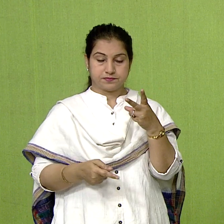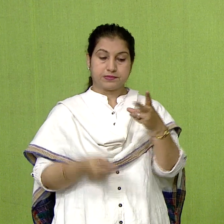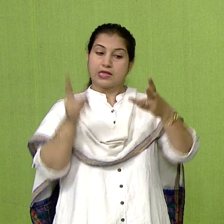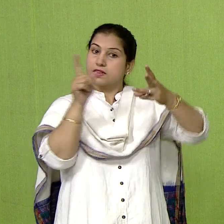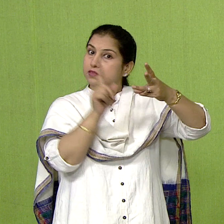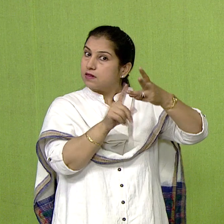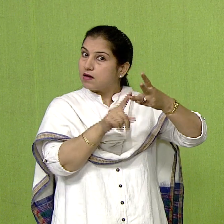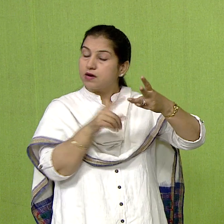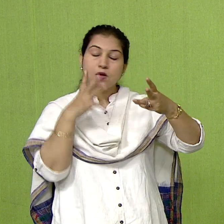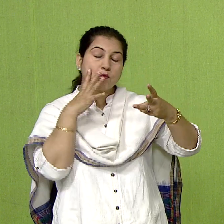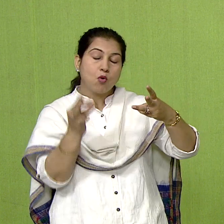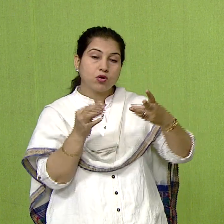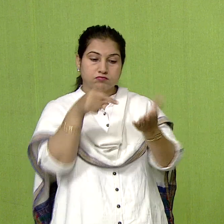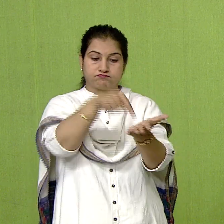Third important demand was